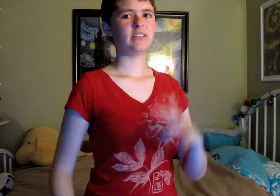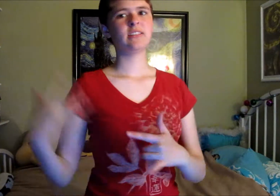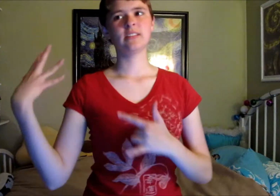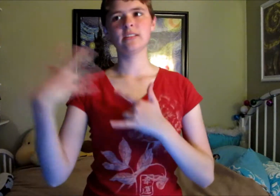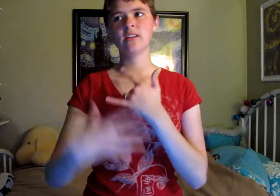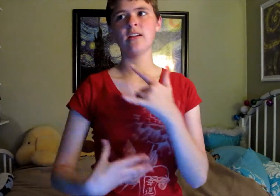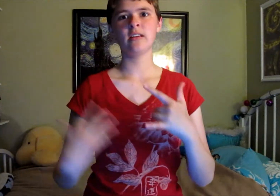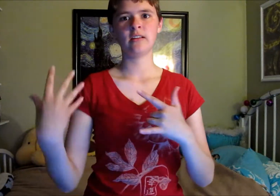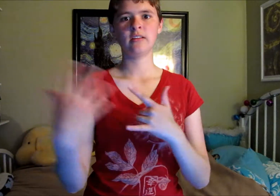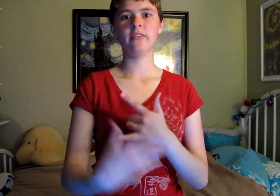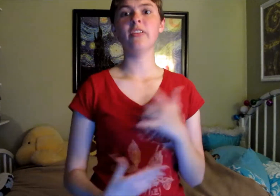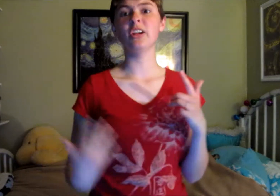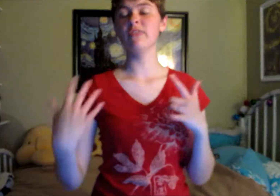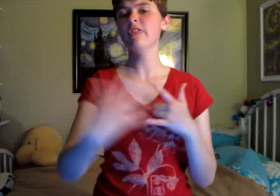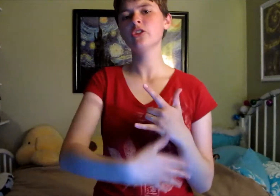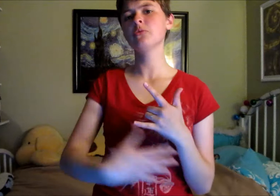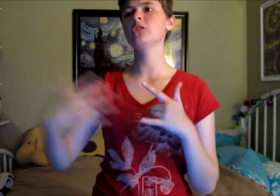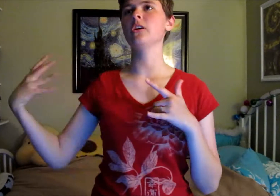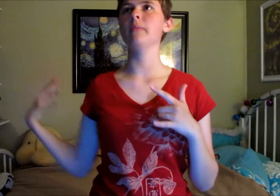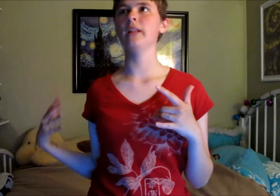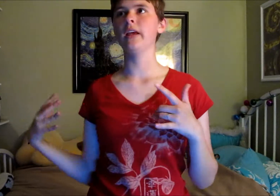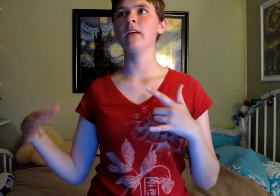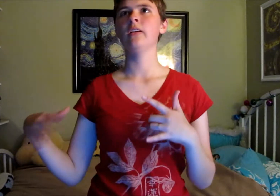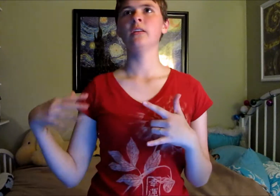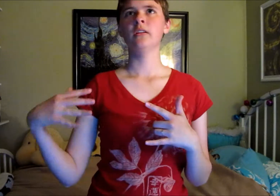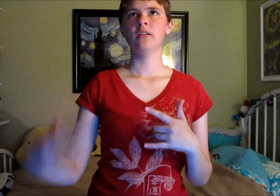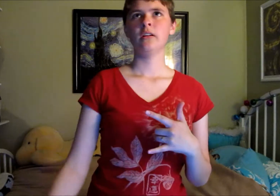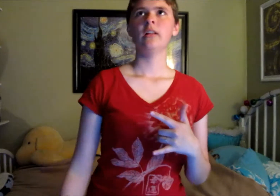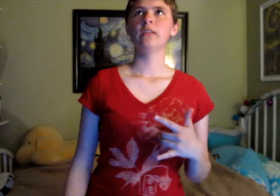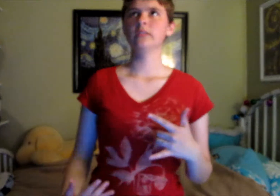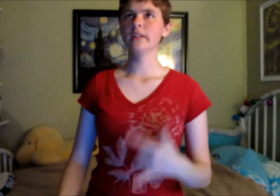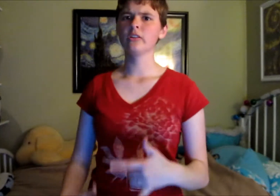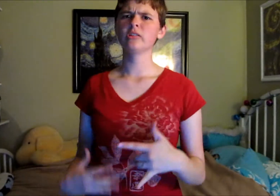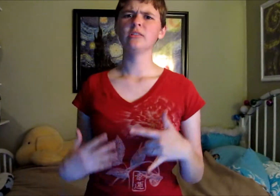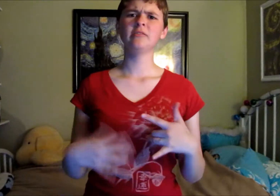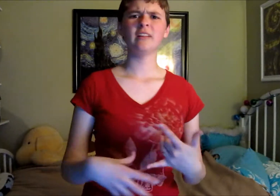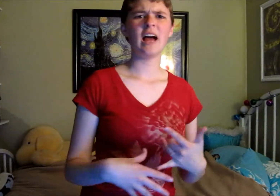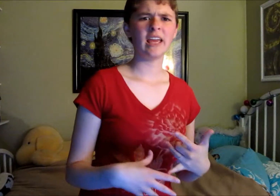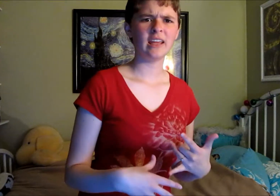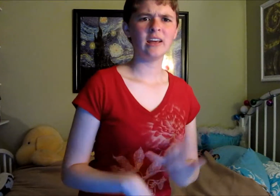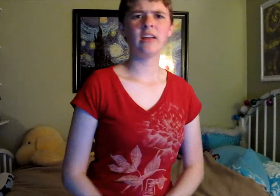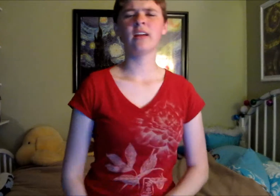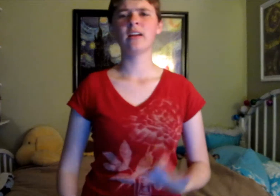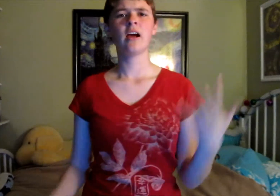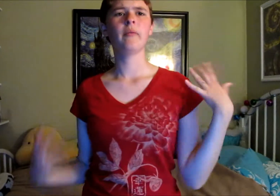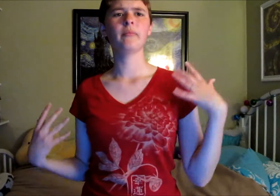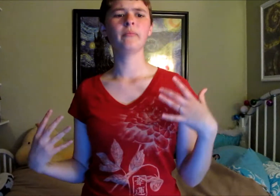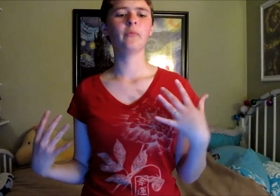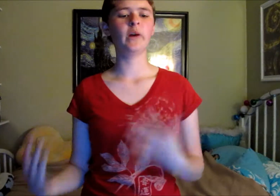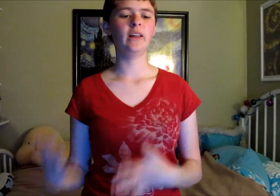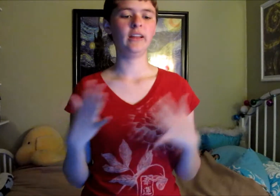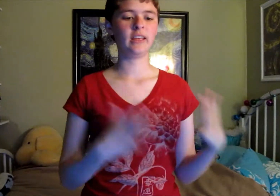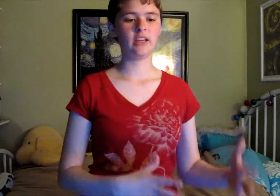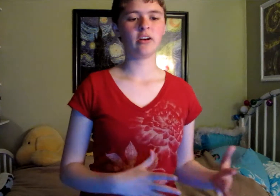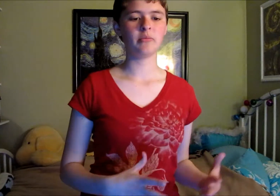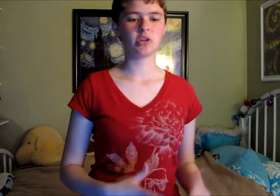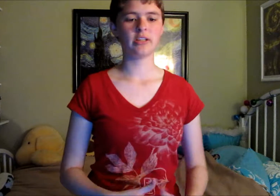this is very visual, talking about like literal flying, well, here I'm trying to